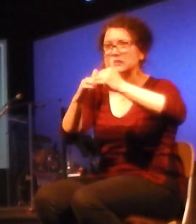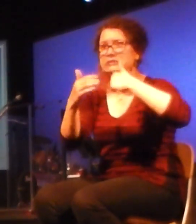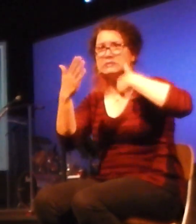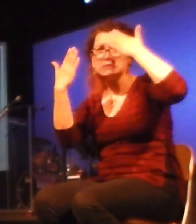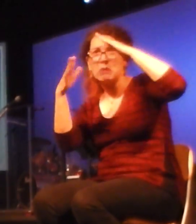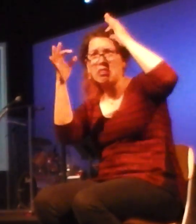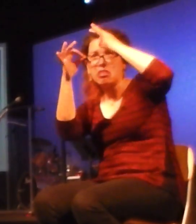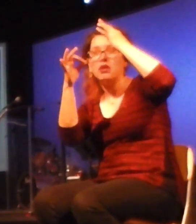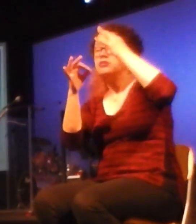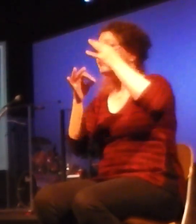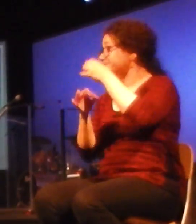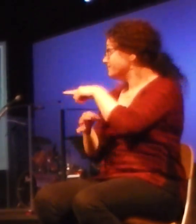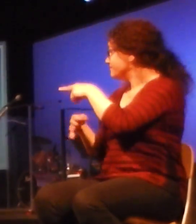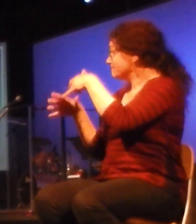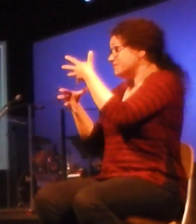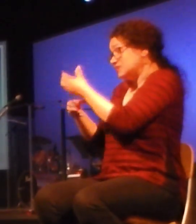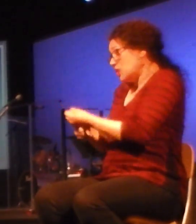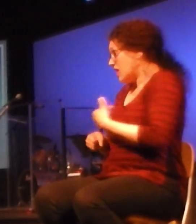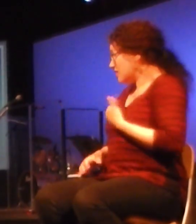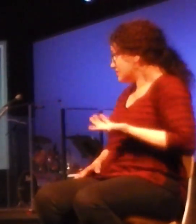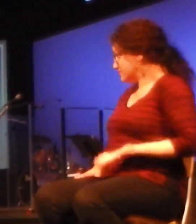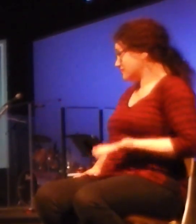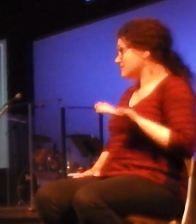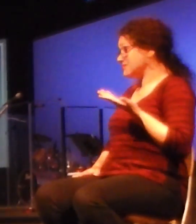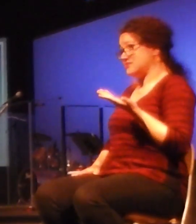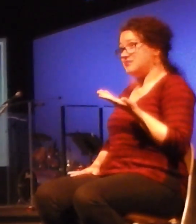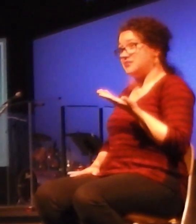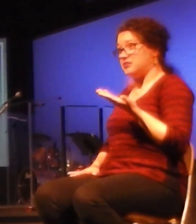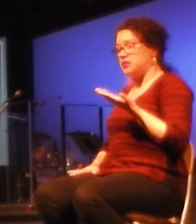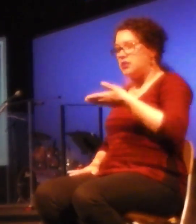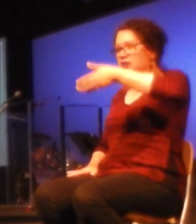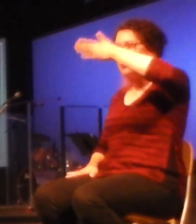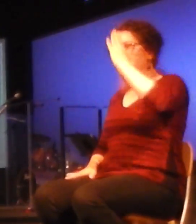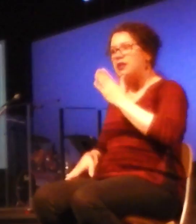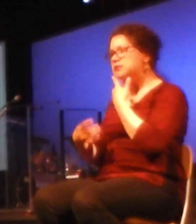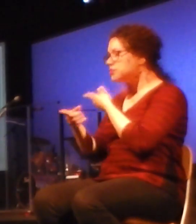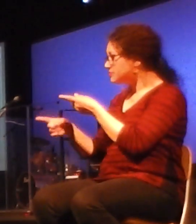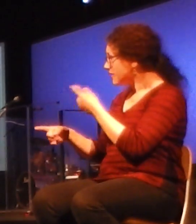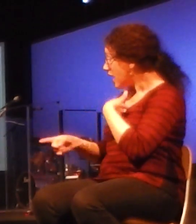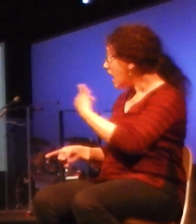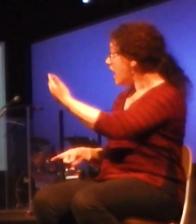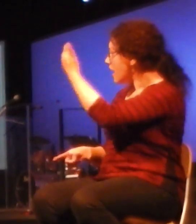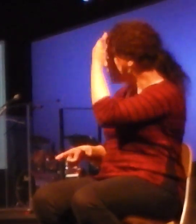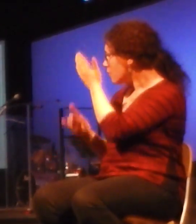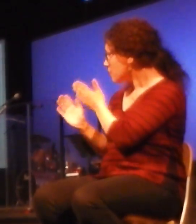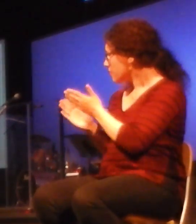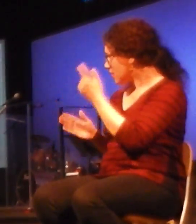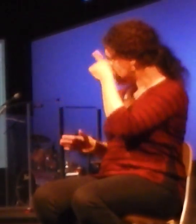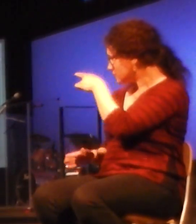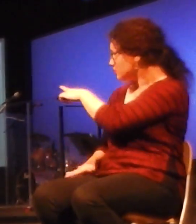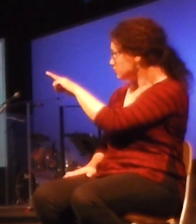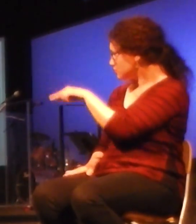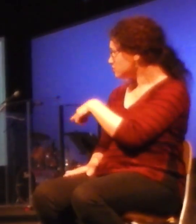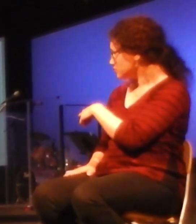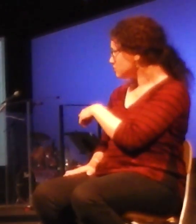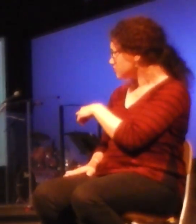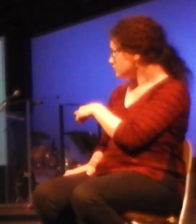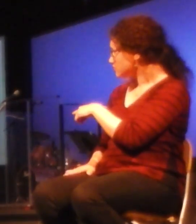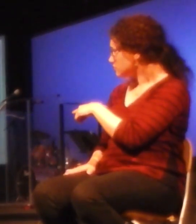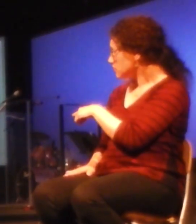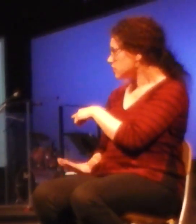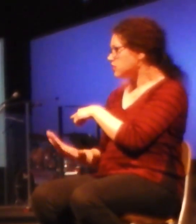29:11 is hopeful. I mean, we got this promise, for I know the plans I have for you, declares the Lord. But in some ways, it's also